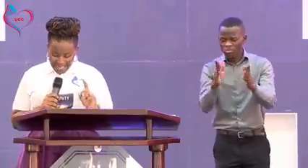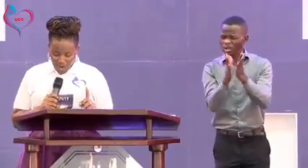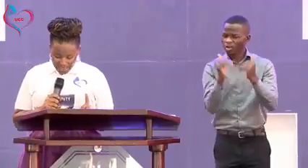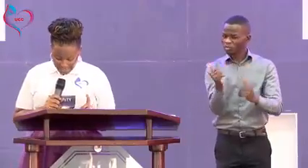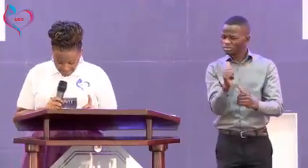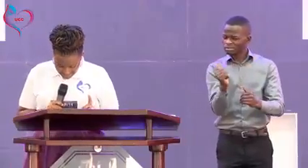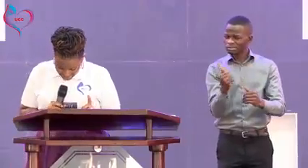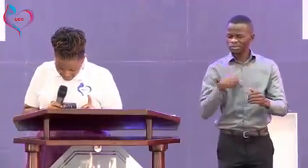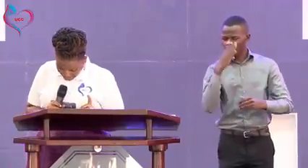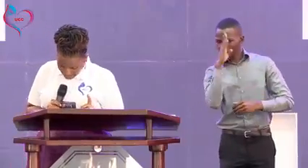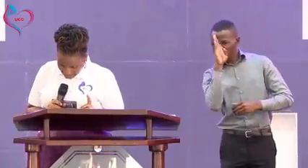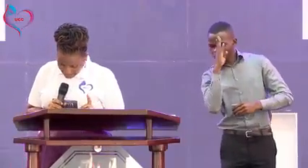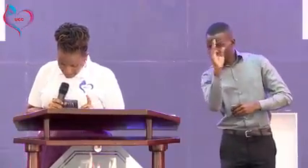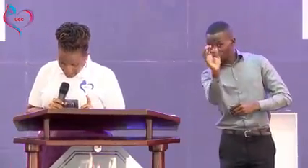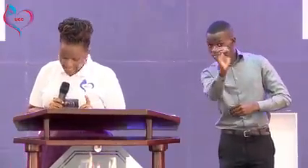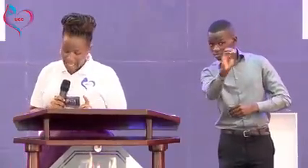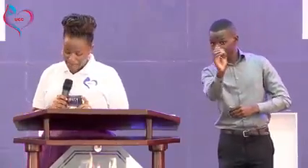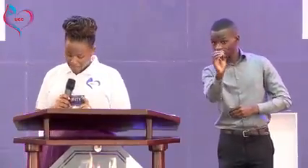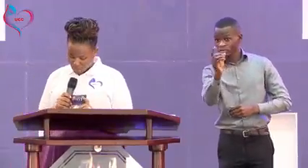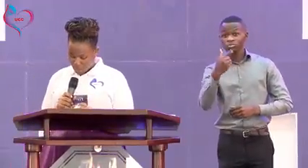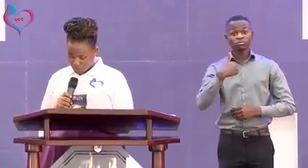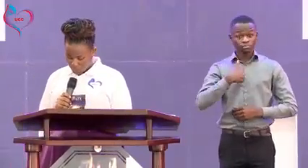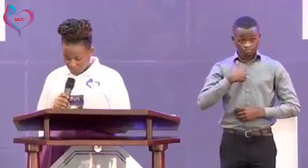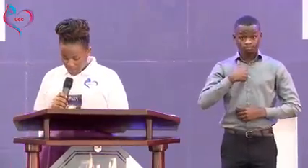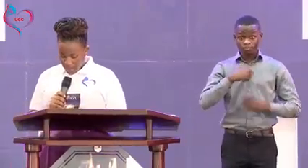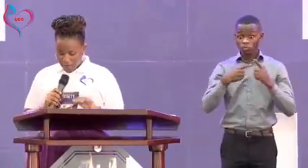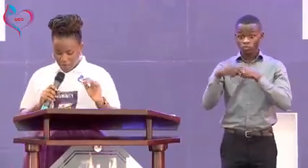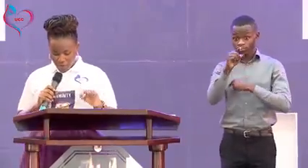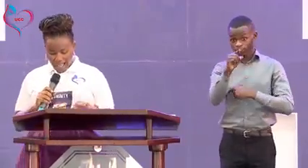yet doubtlessly I am to you.